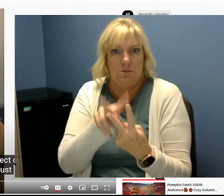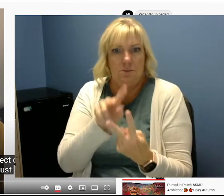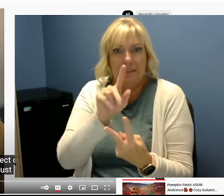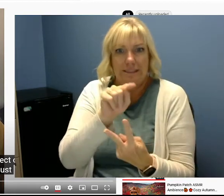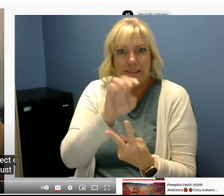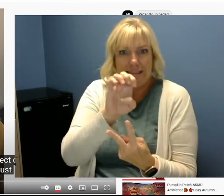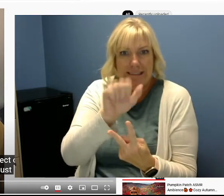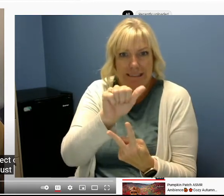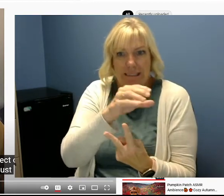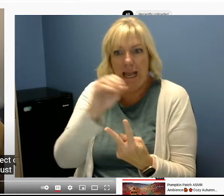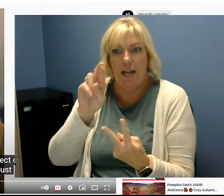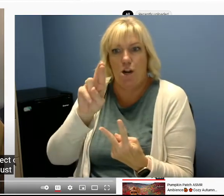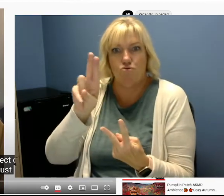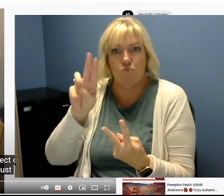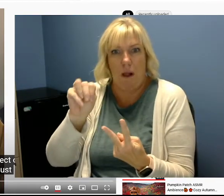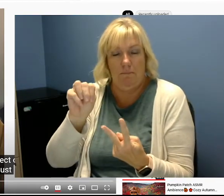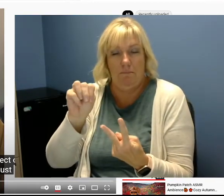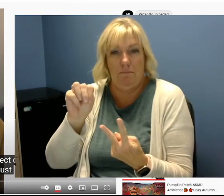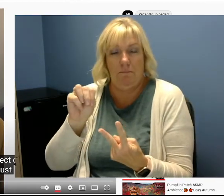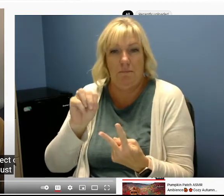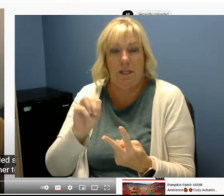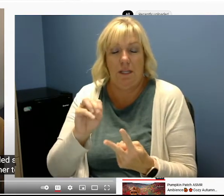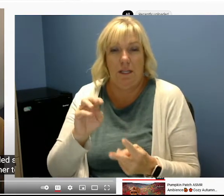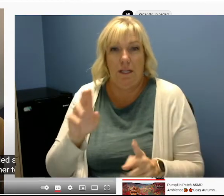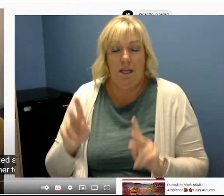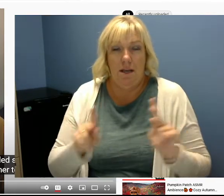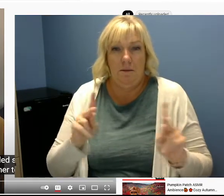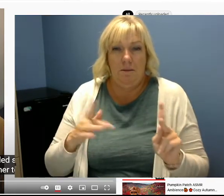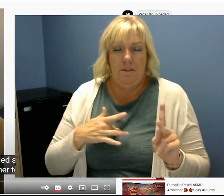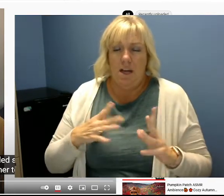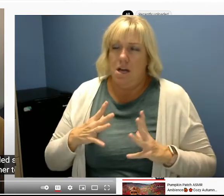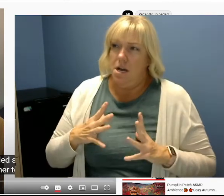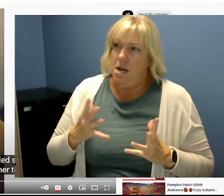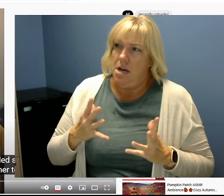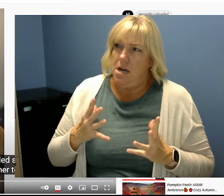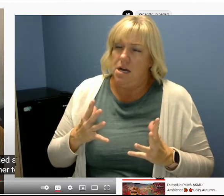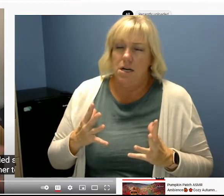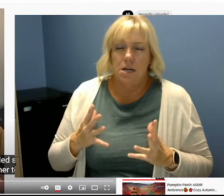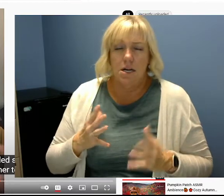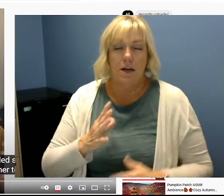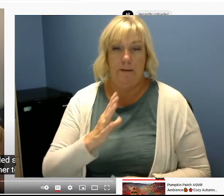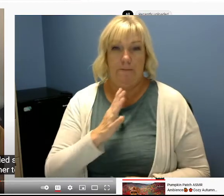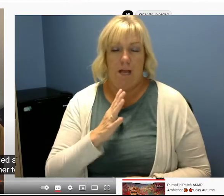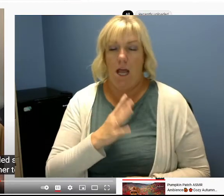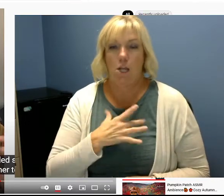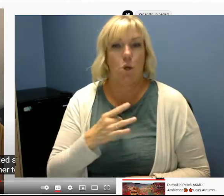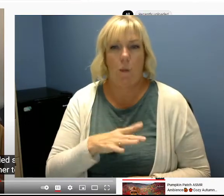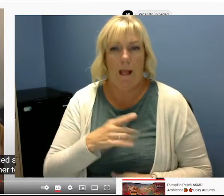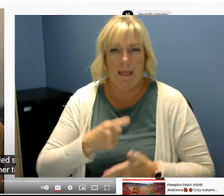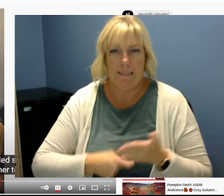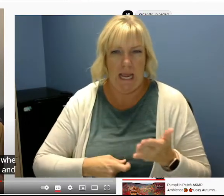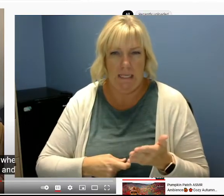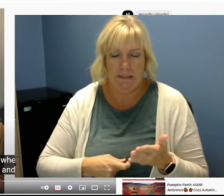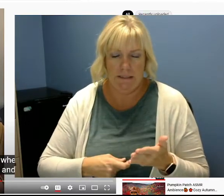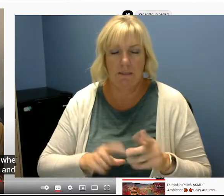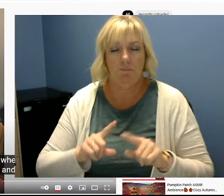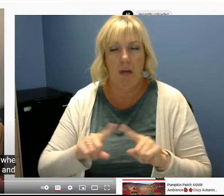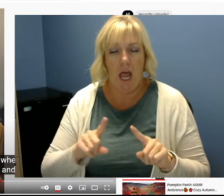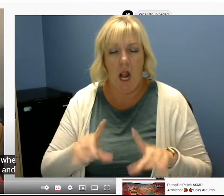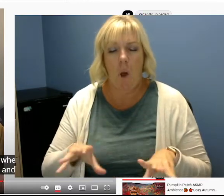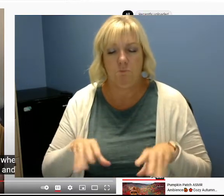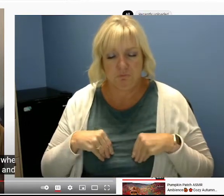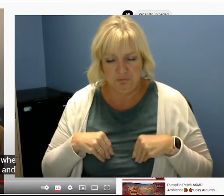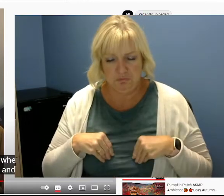people. We don't like it, but it's just the French and Indian Wars just ended, so we can't really get ourselves together to protest